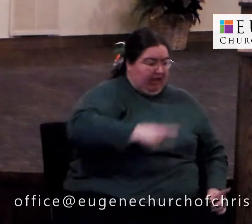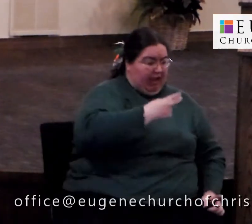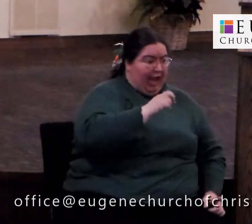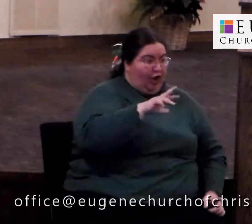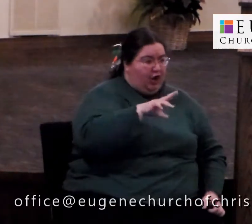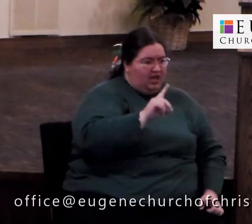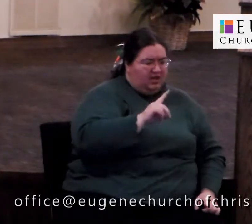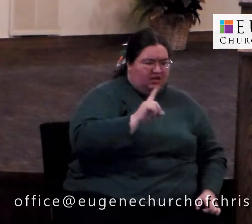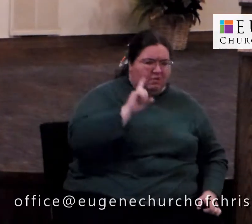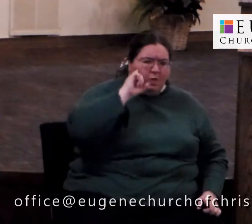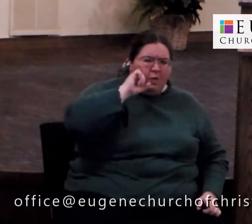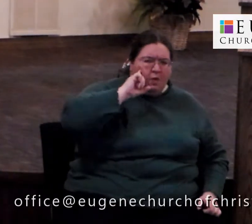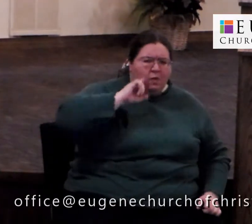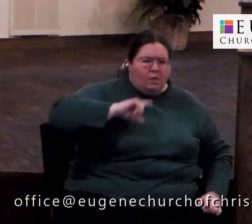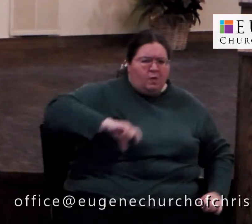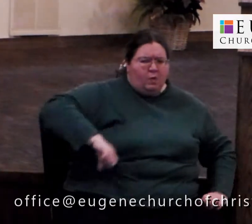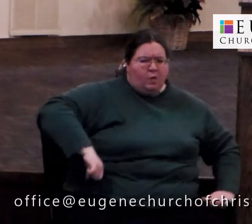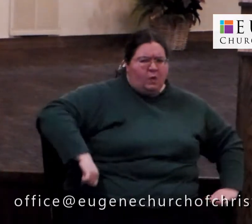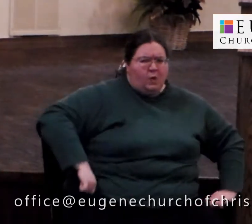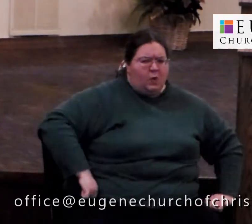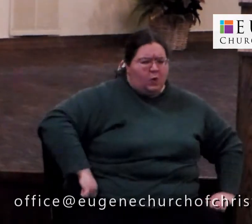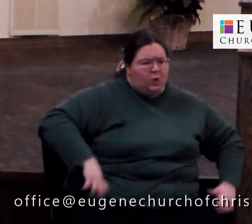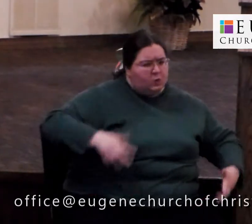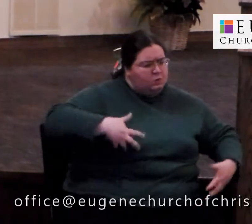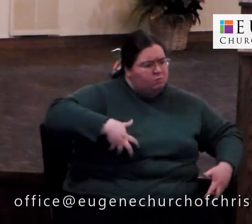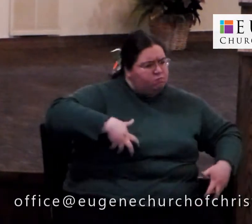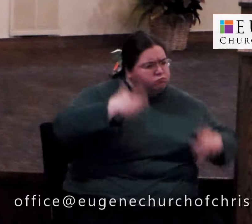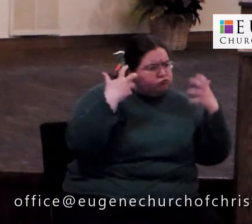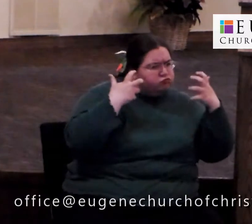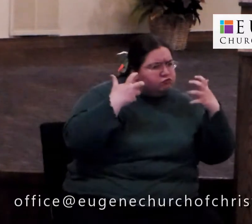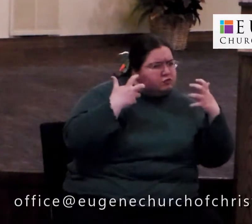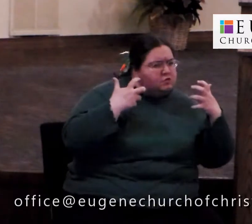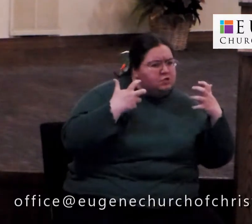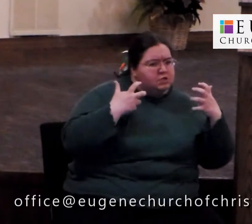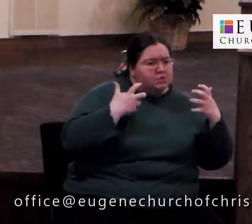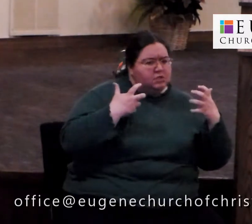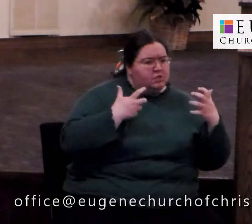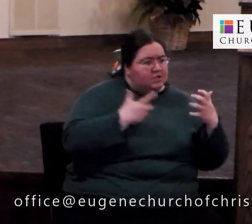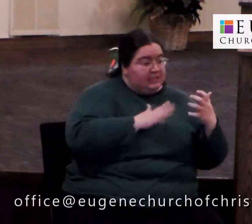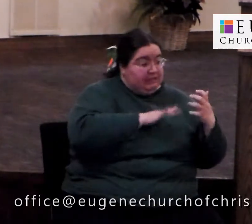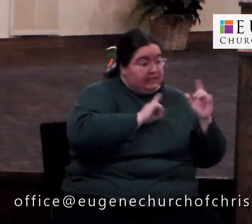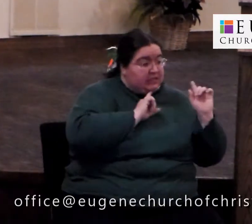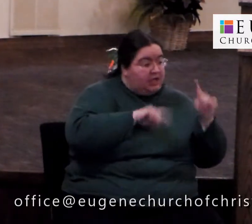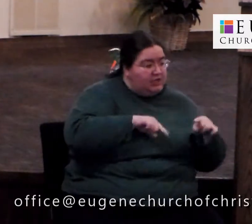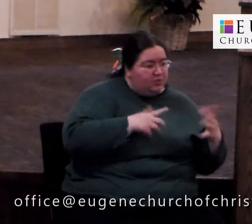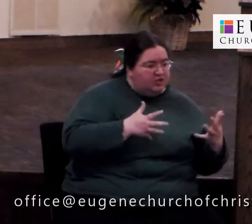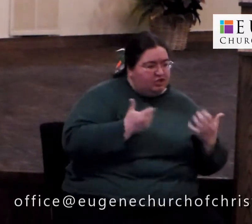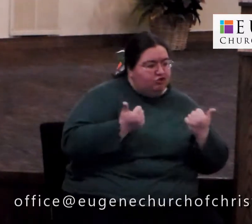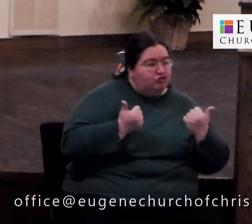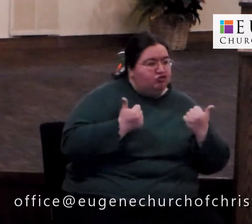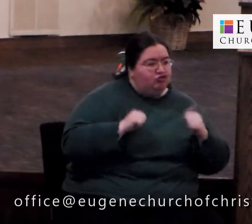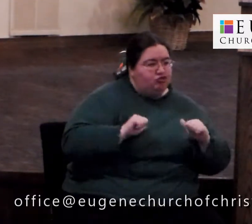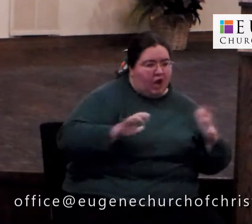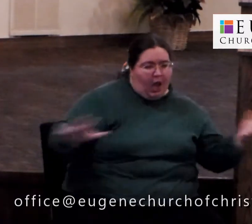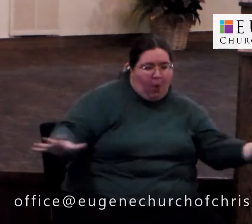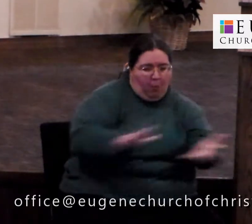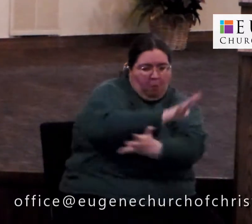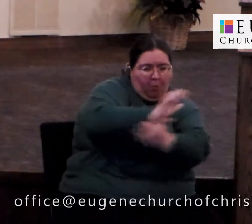off in their own direction because they figure out what Herod's all about through this dream, this vision. Herod's answer to that is not to finally give in to a power